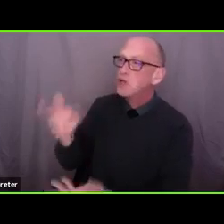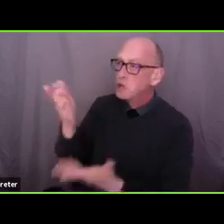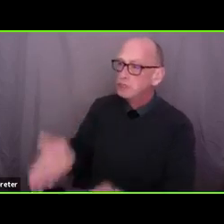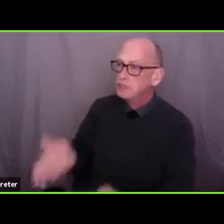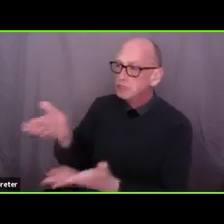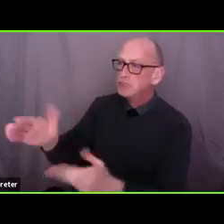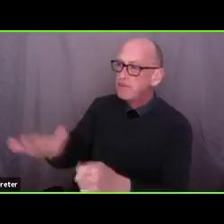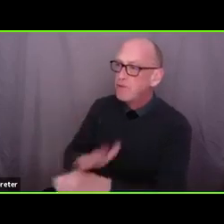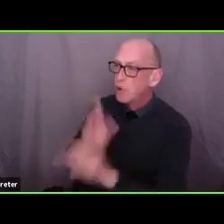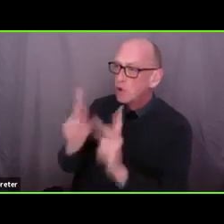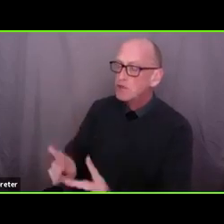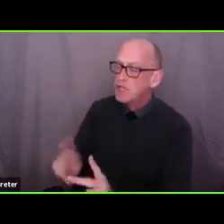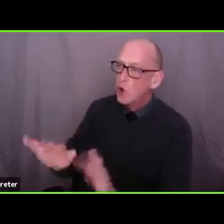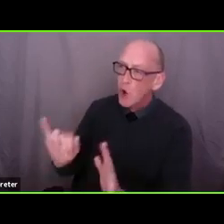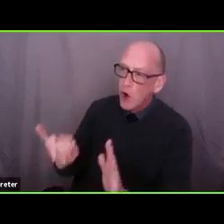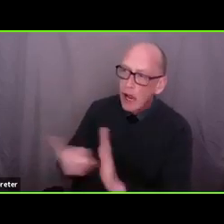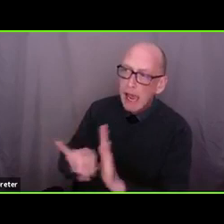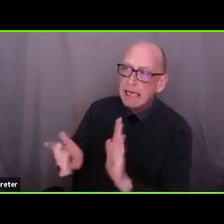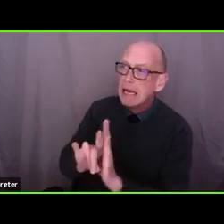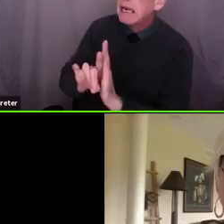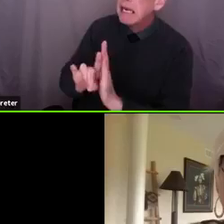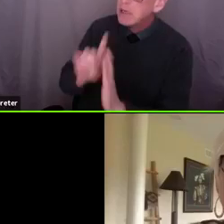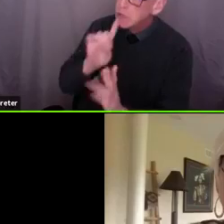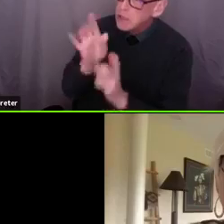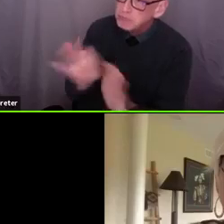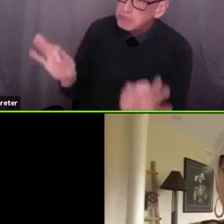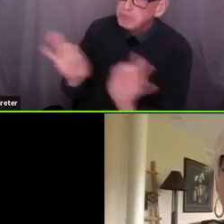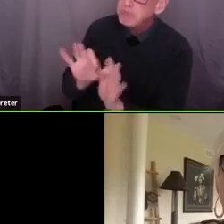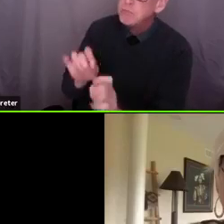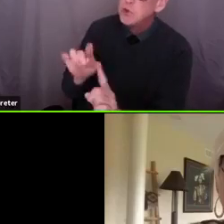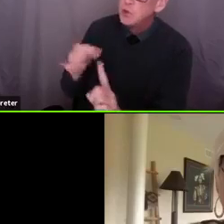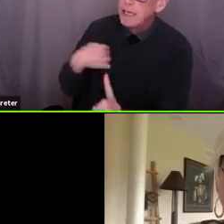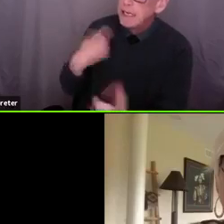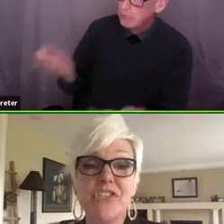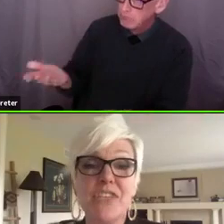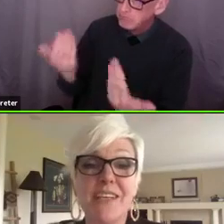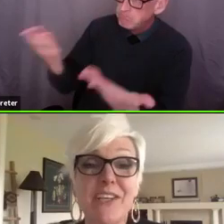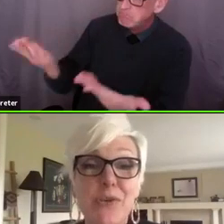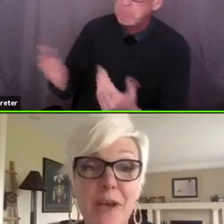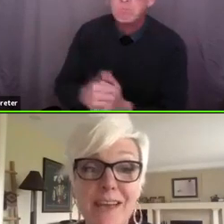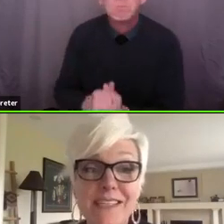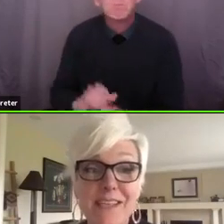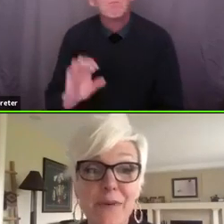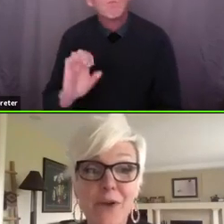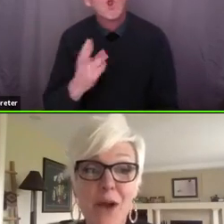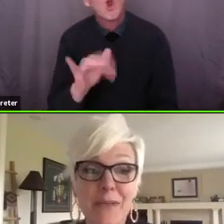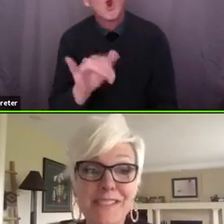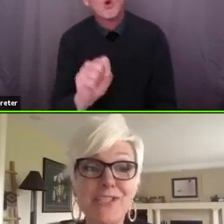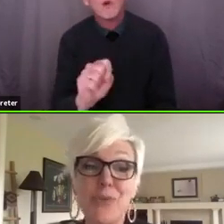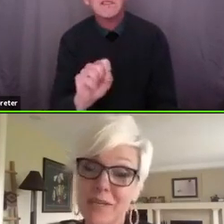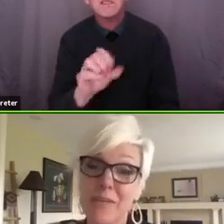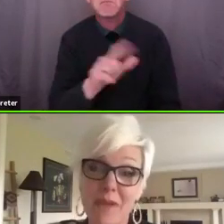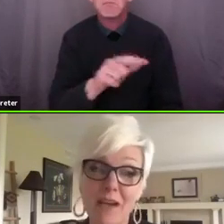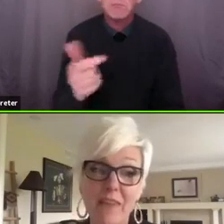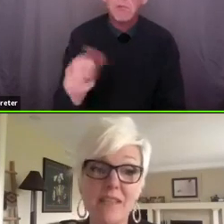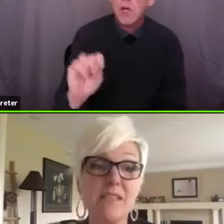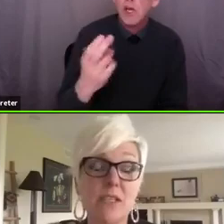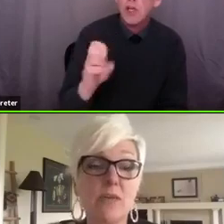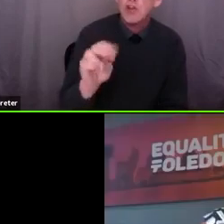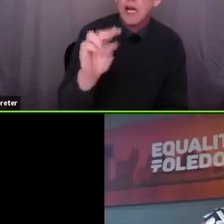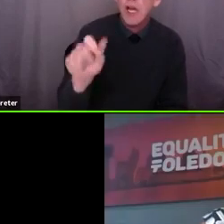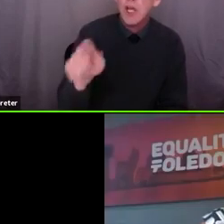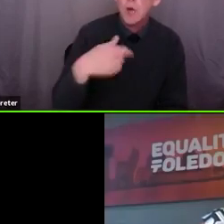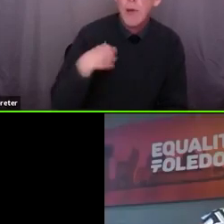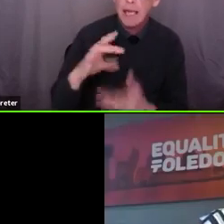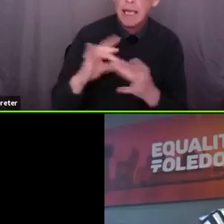person and that their identity is important to you as a provider. And Sheena, you had some comments that you were going to make on this